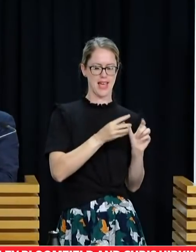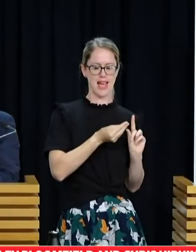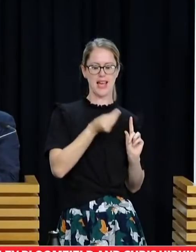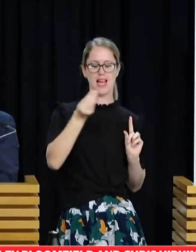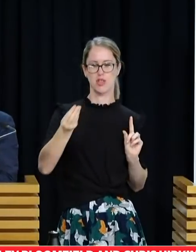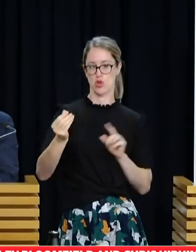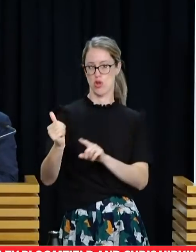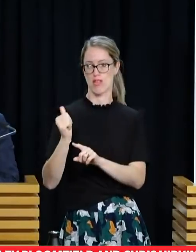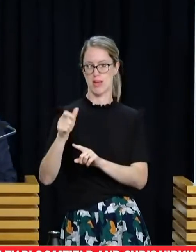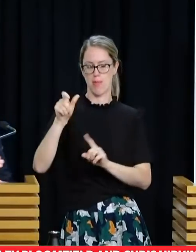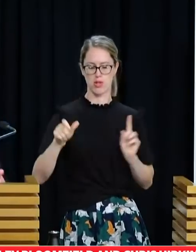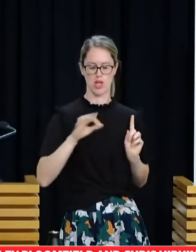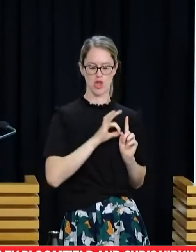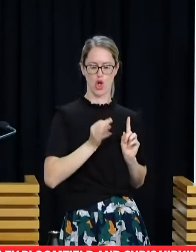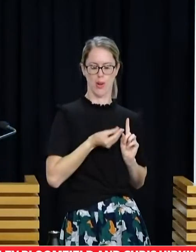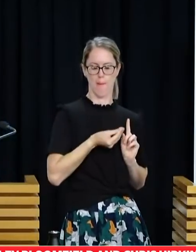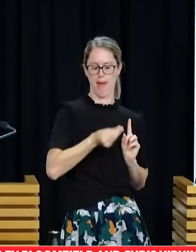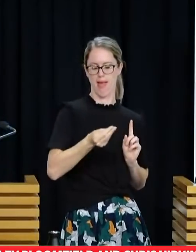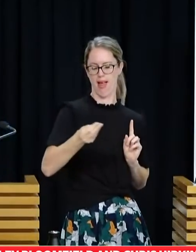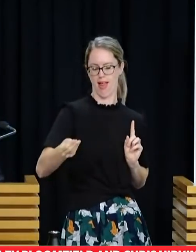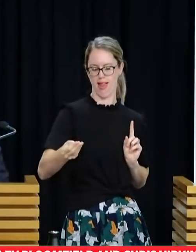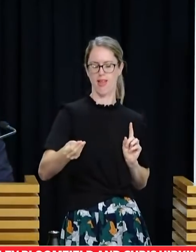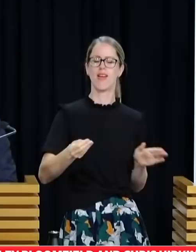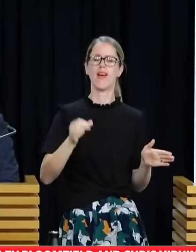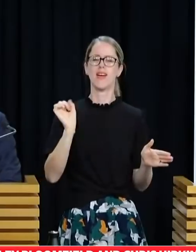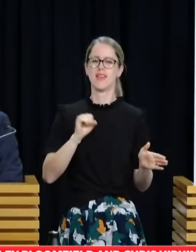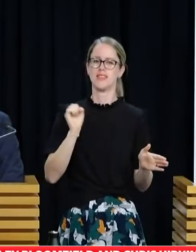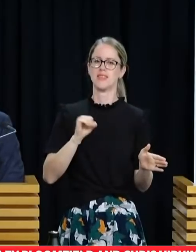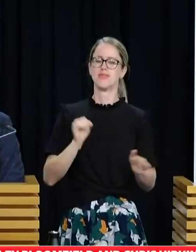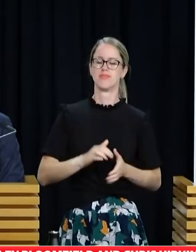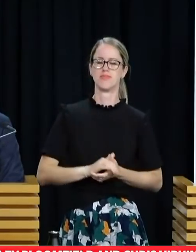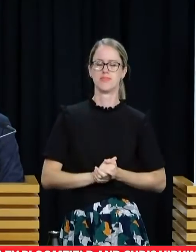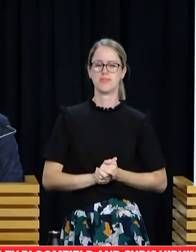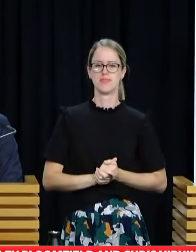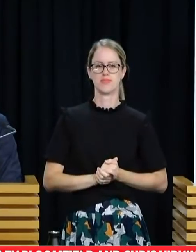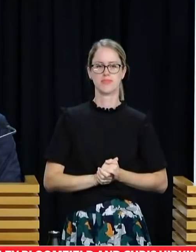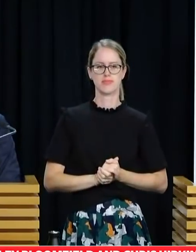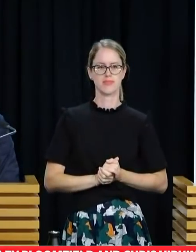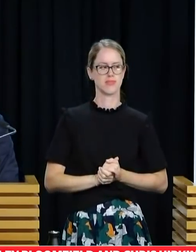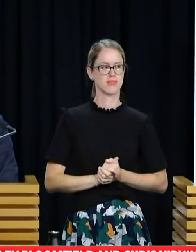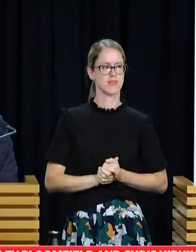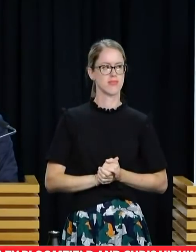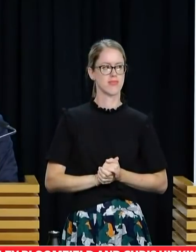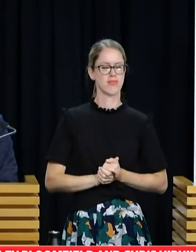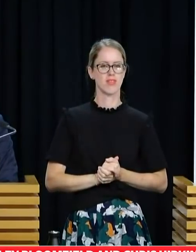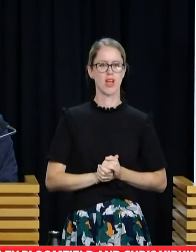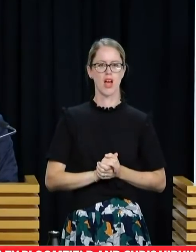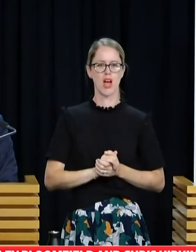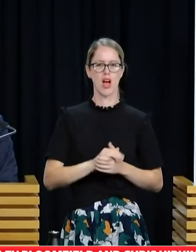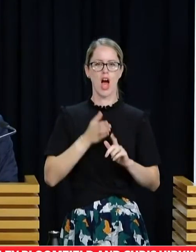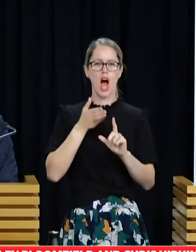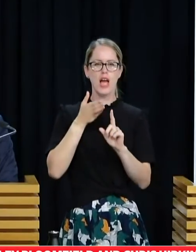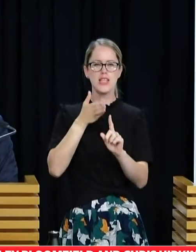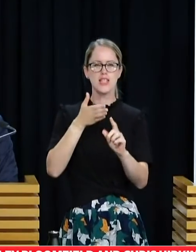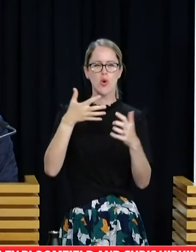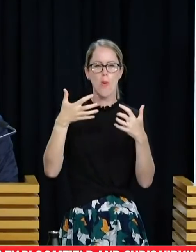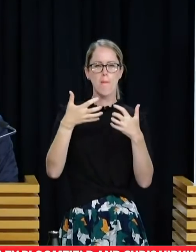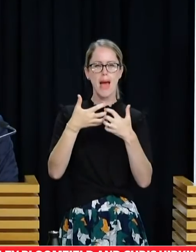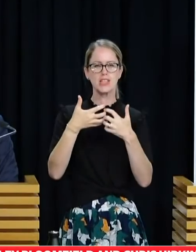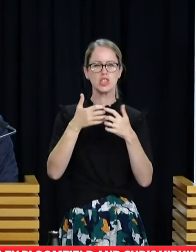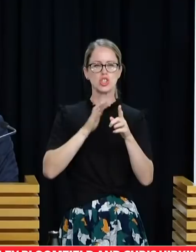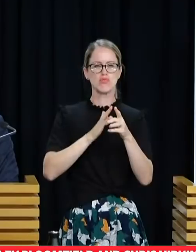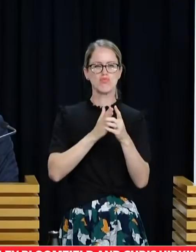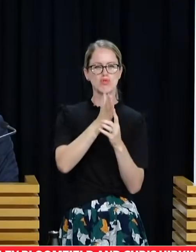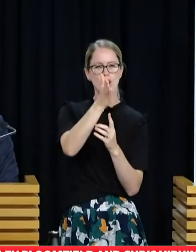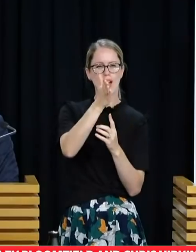other cases as an intermediary there, but I'll get the Yes, Director just to General add that. So to that, it's not an identical match to case in A and B, but it's